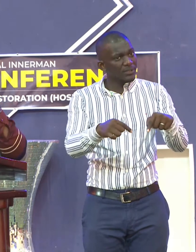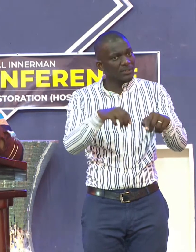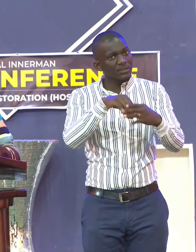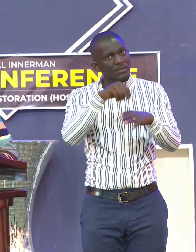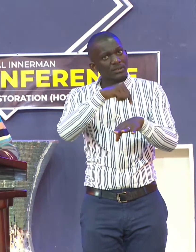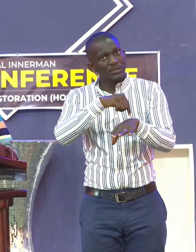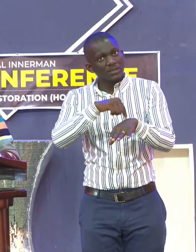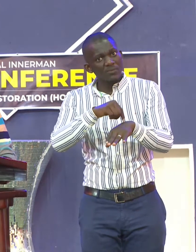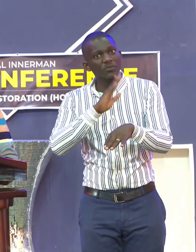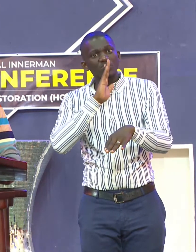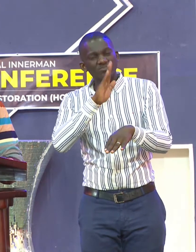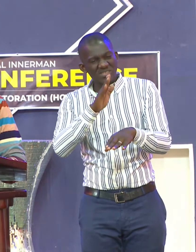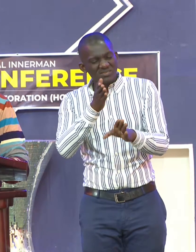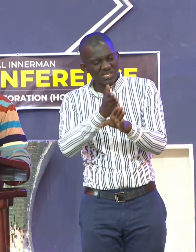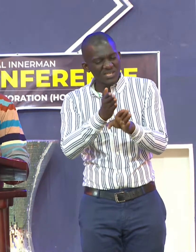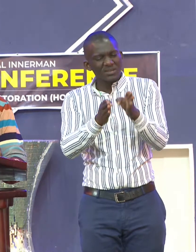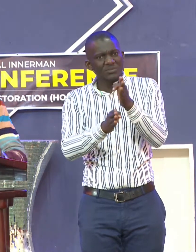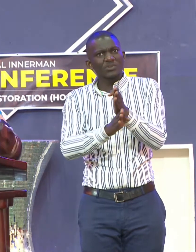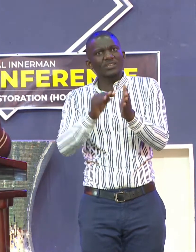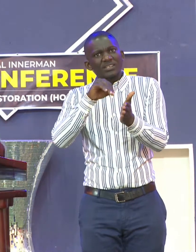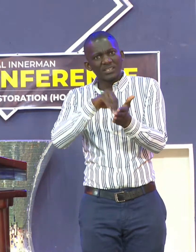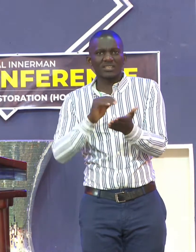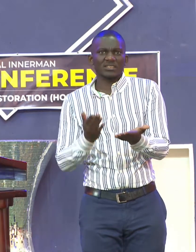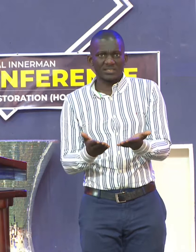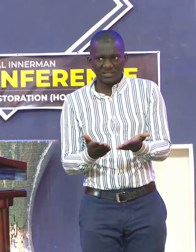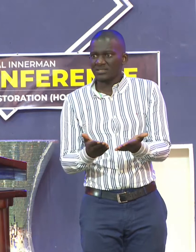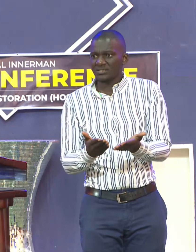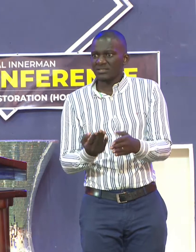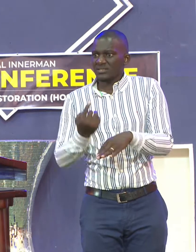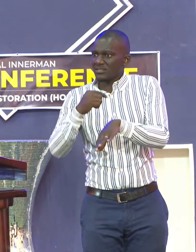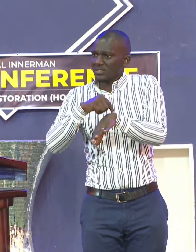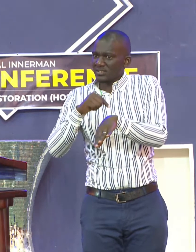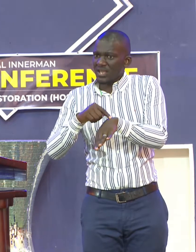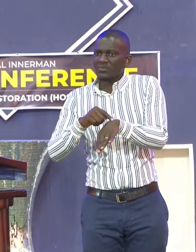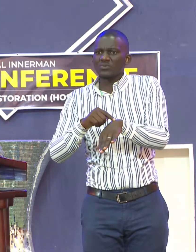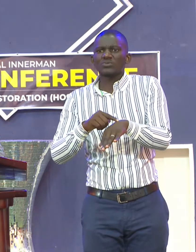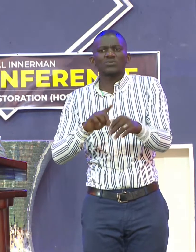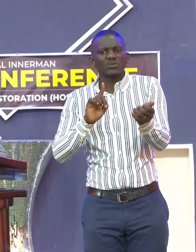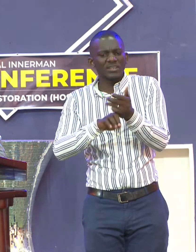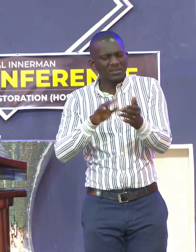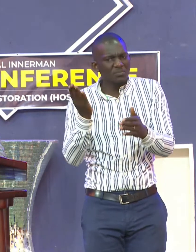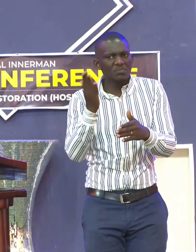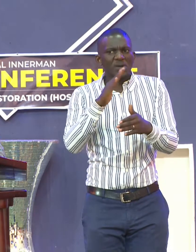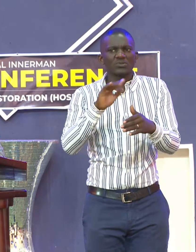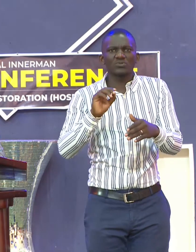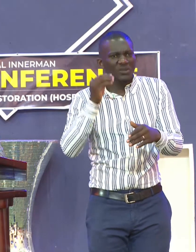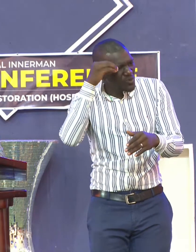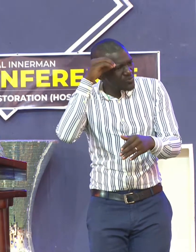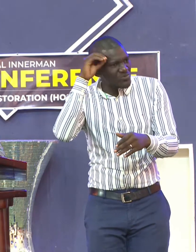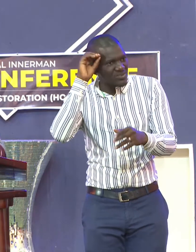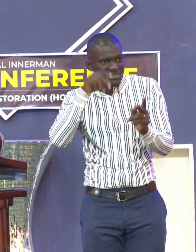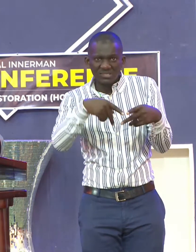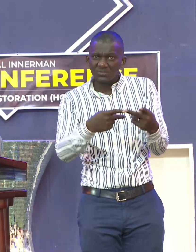kya kuzibwawo. We are in a time of restoration. Tuli mu kiseera kya kudda mu bifo byaffe. We are in a time of being restored to